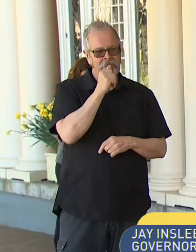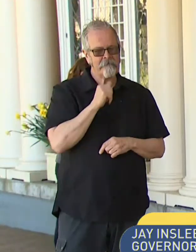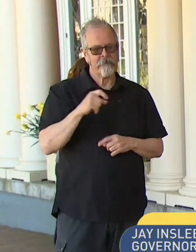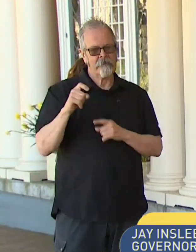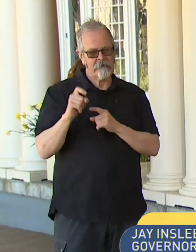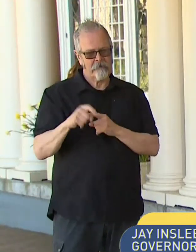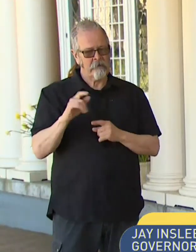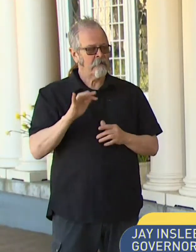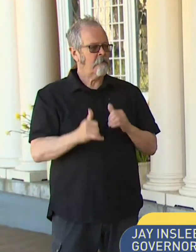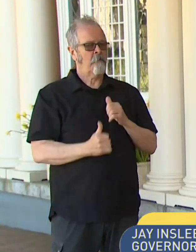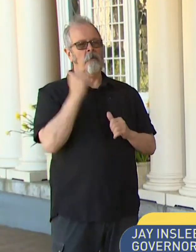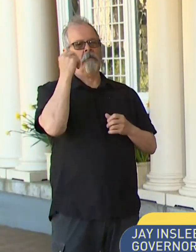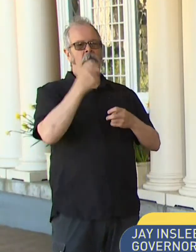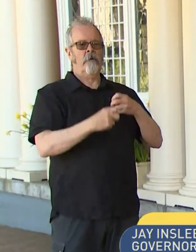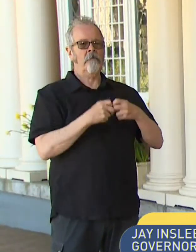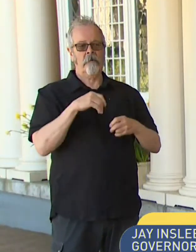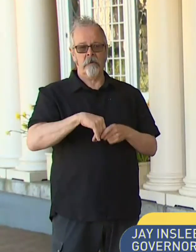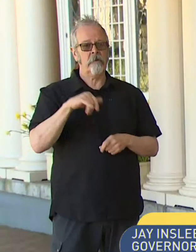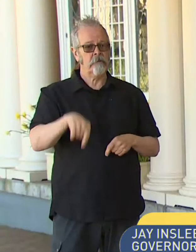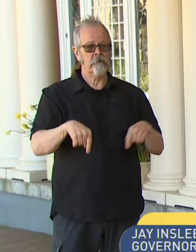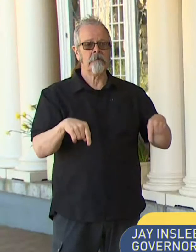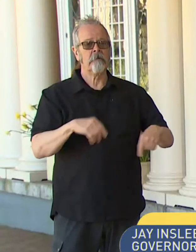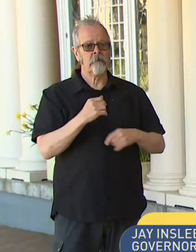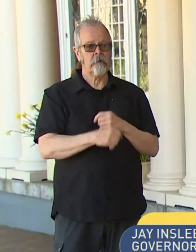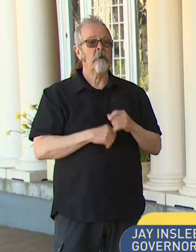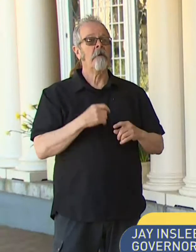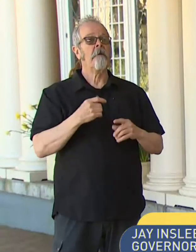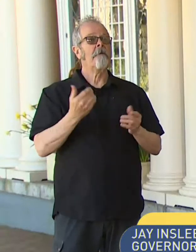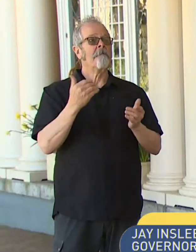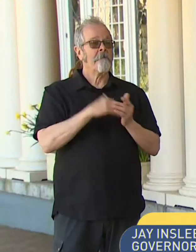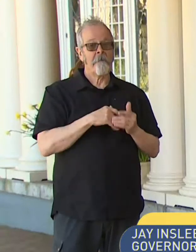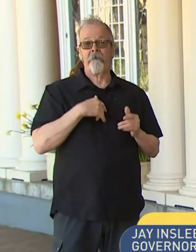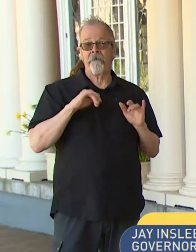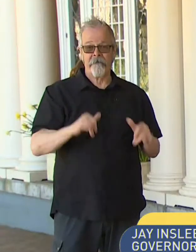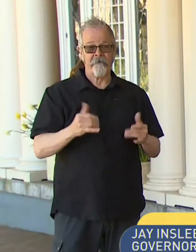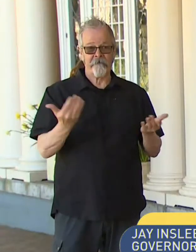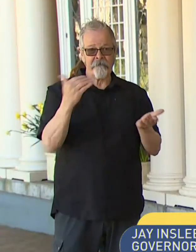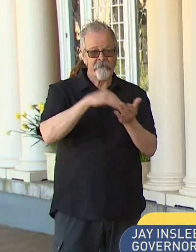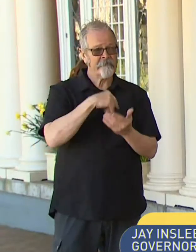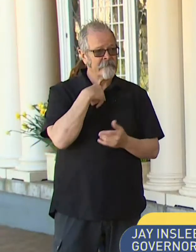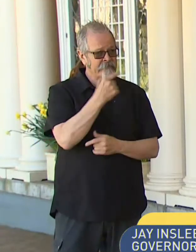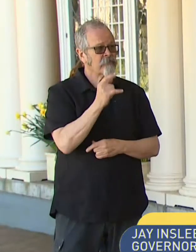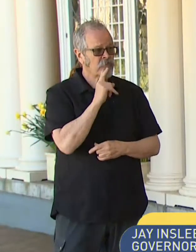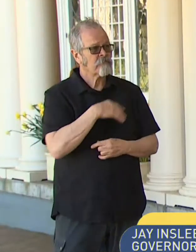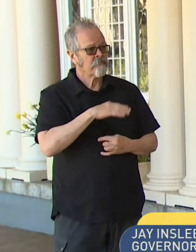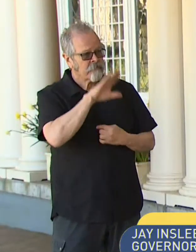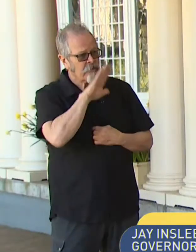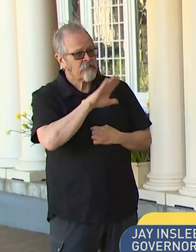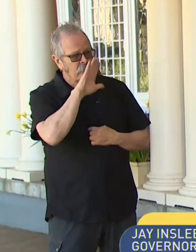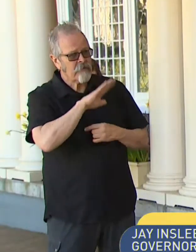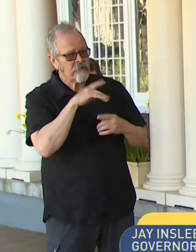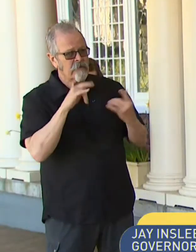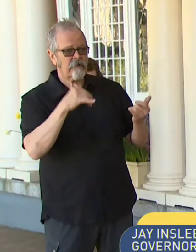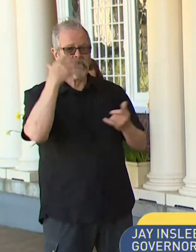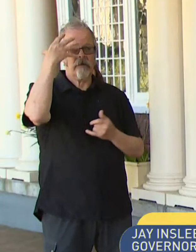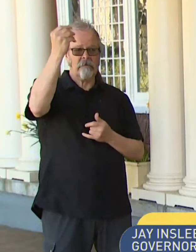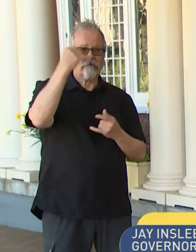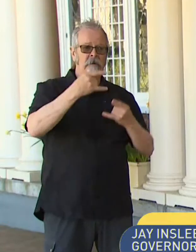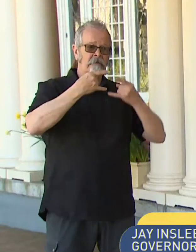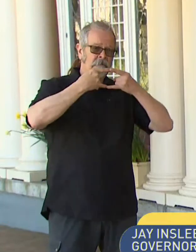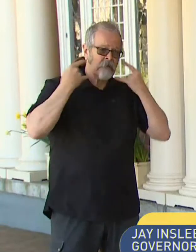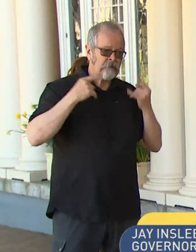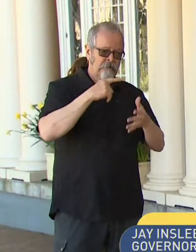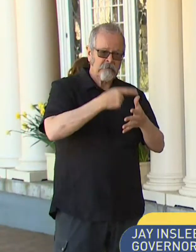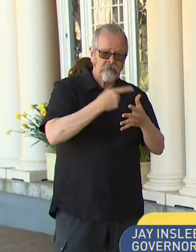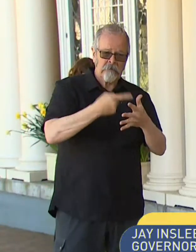thing in the world. But again, I want to reiterate, frustration isn't enough. Be careful. Go outside. Wear a mask. These are things that we have